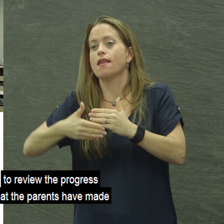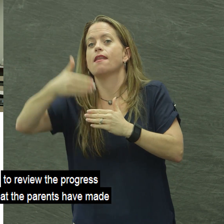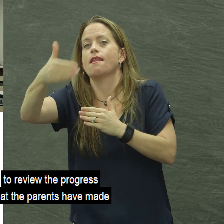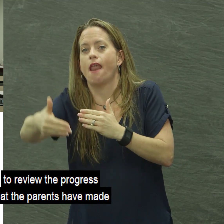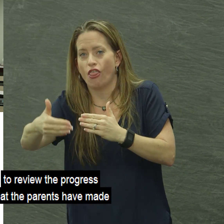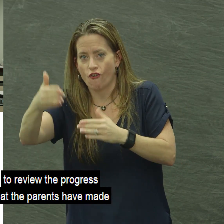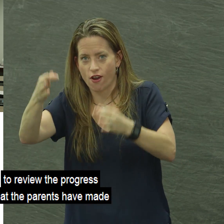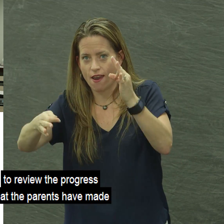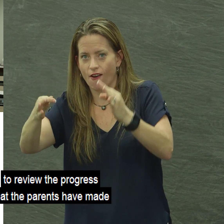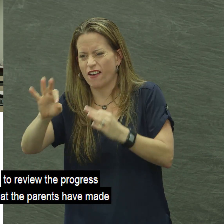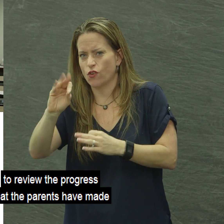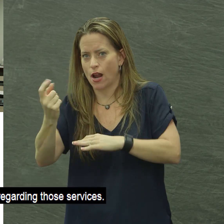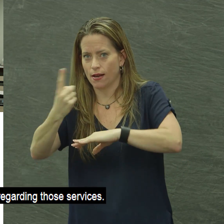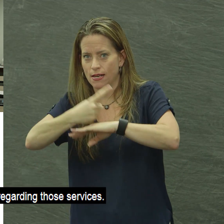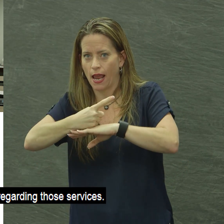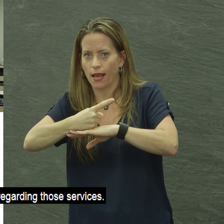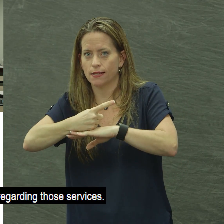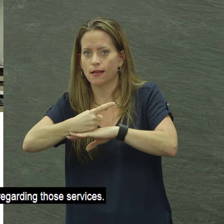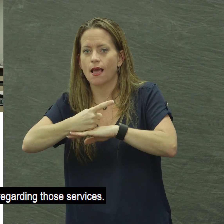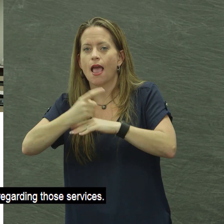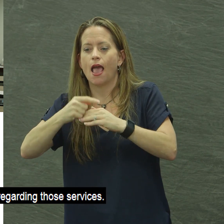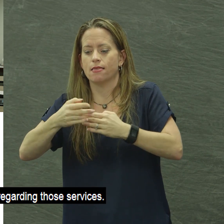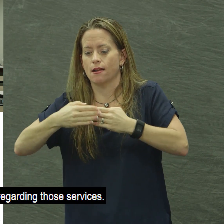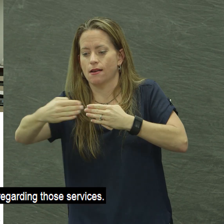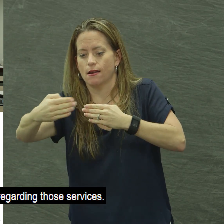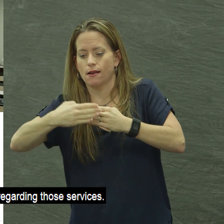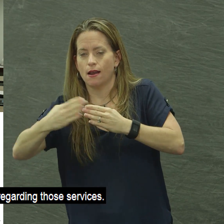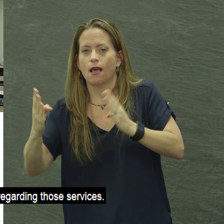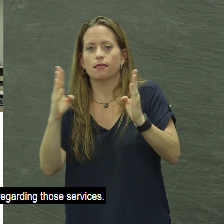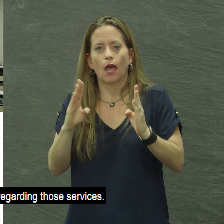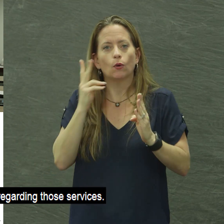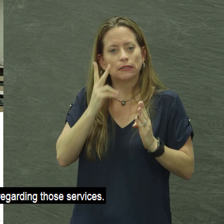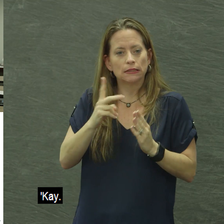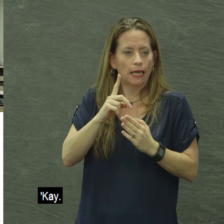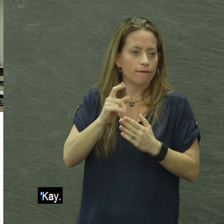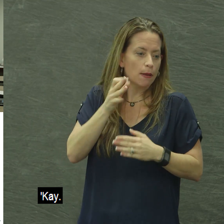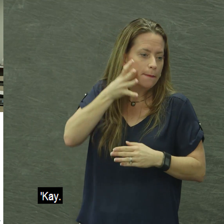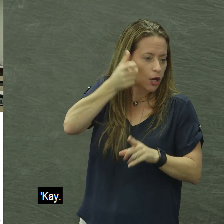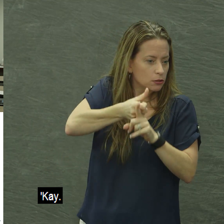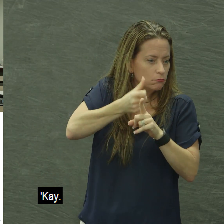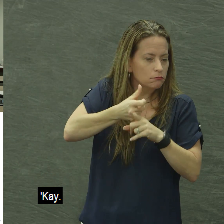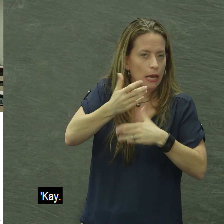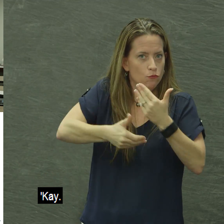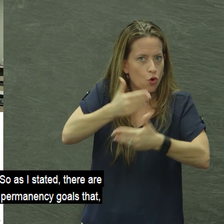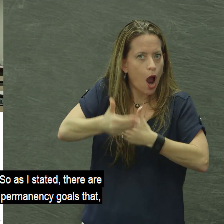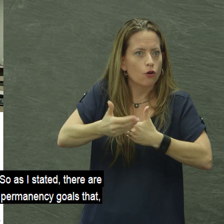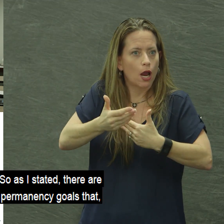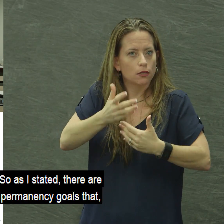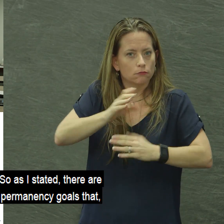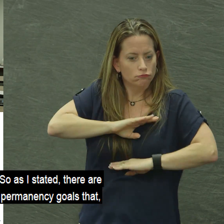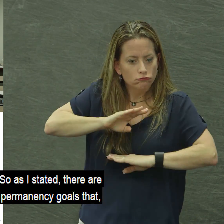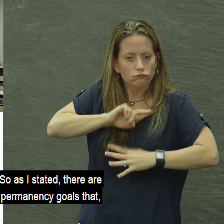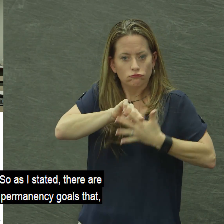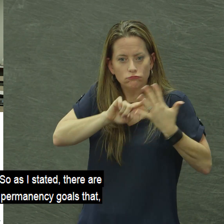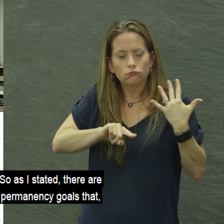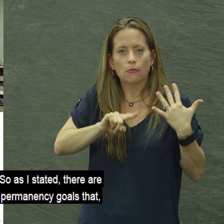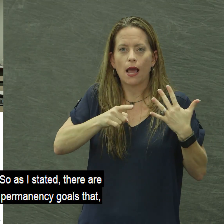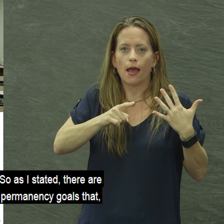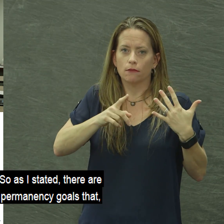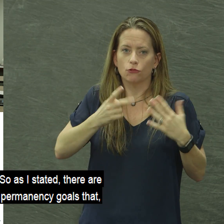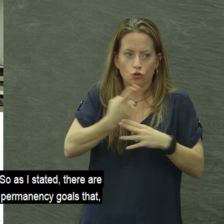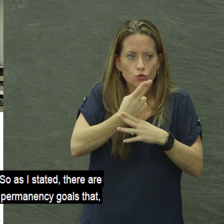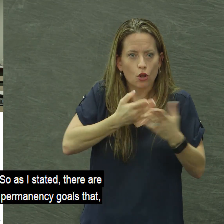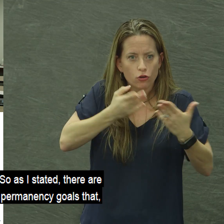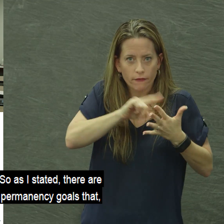the parents have made regarding those services. Okay. So as I stated, there